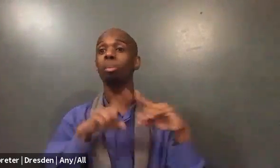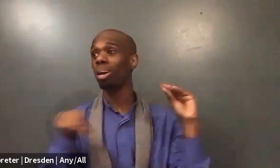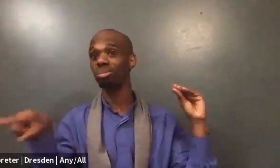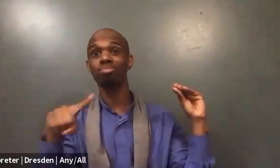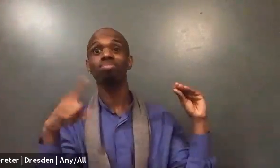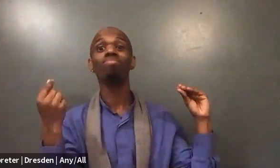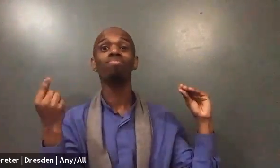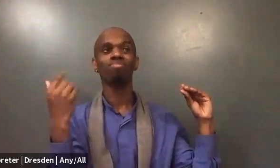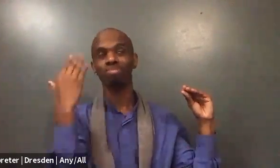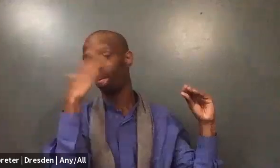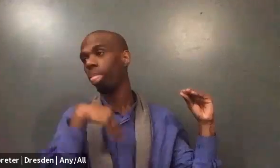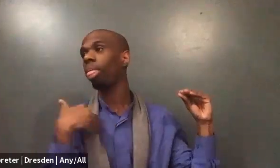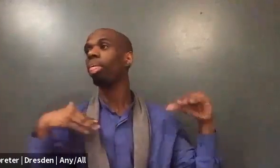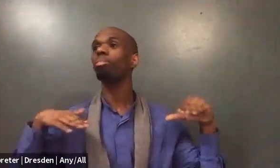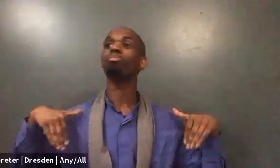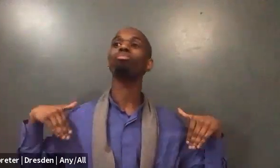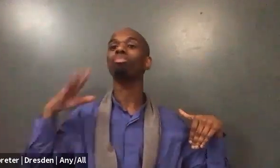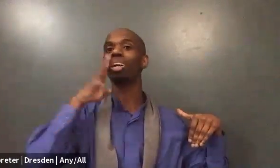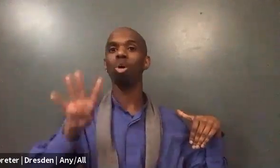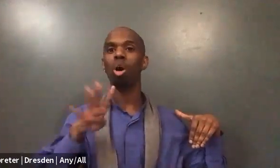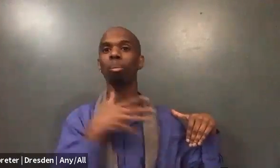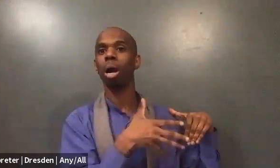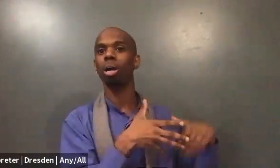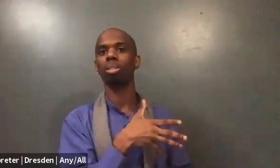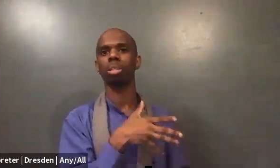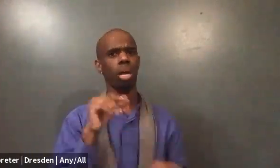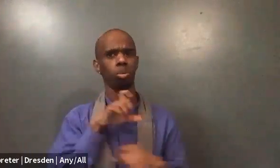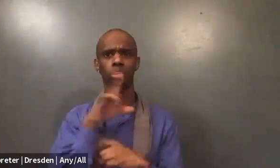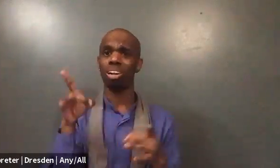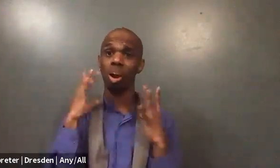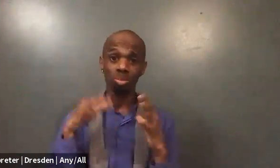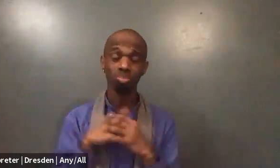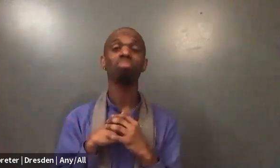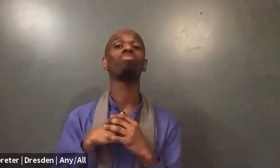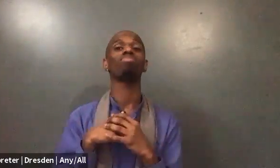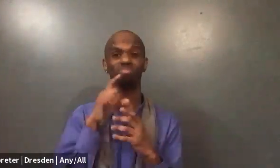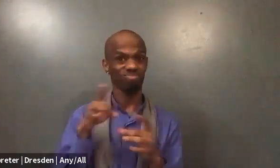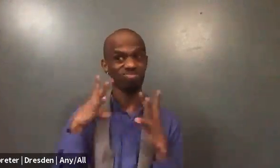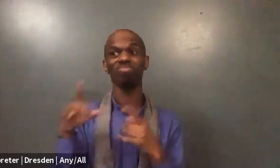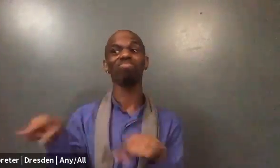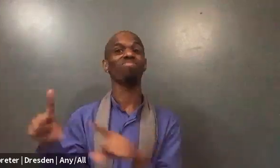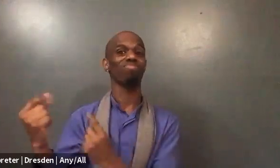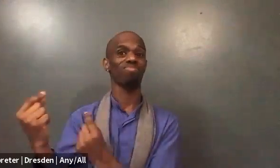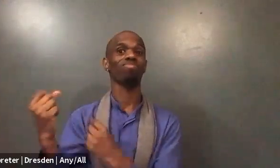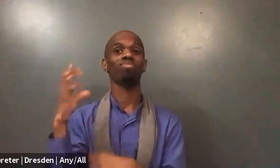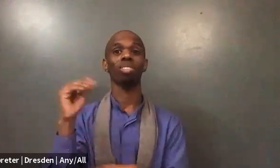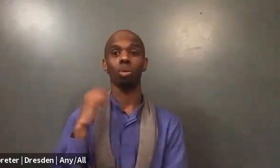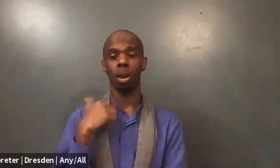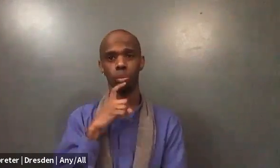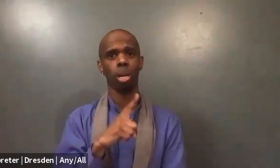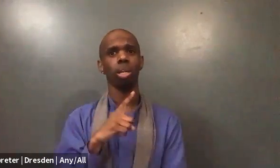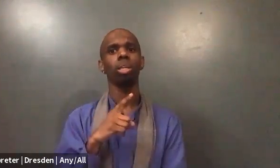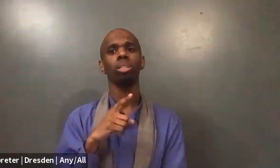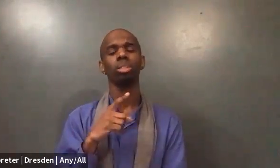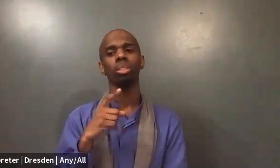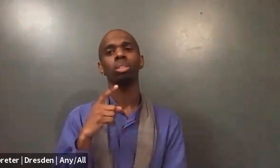And it's terrible. It was terrible, terrible. horrible. And I really liked,